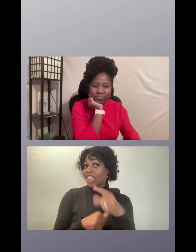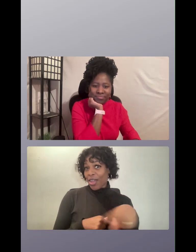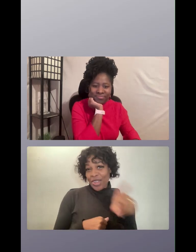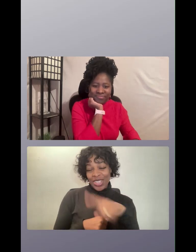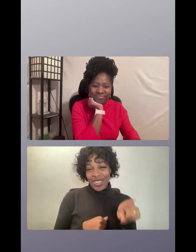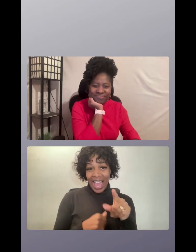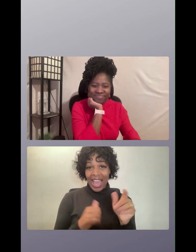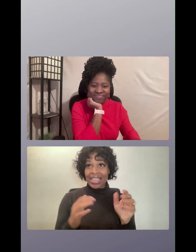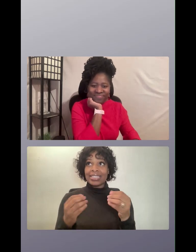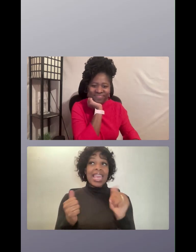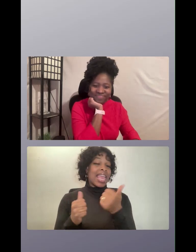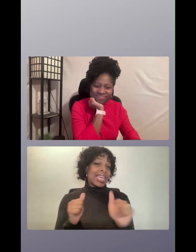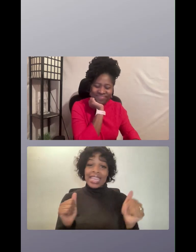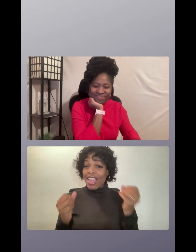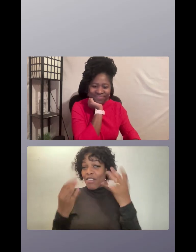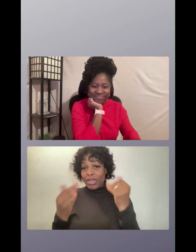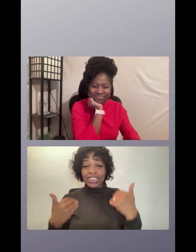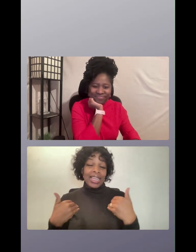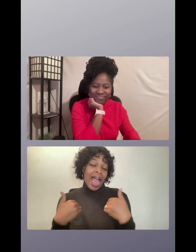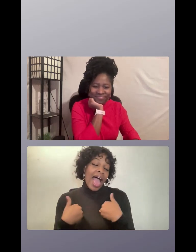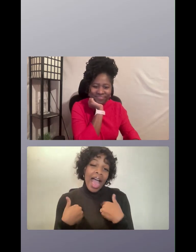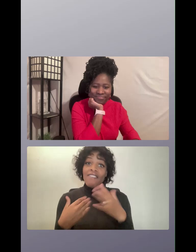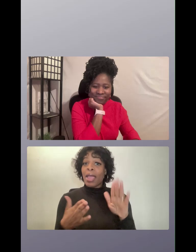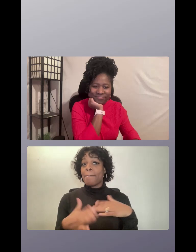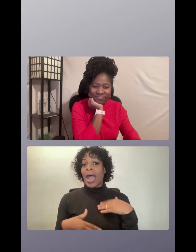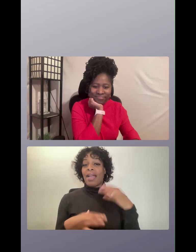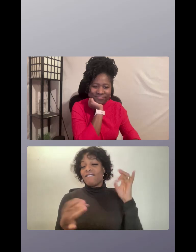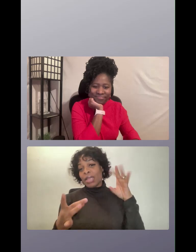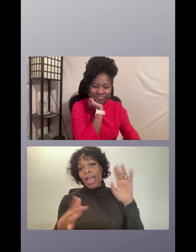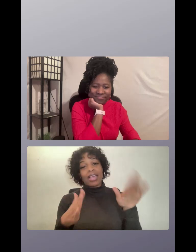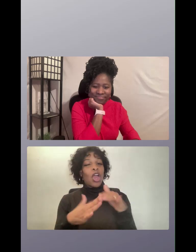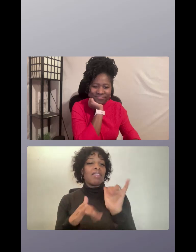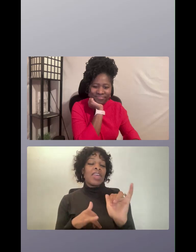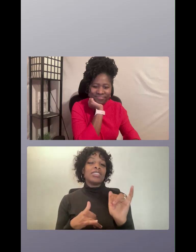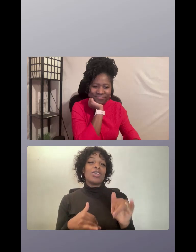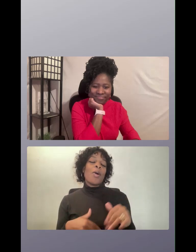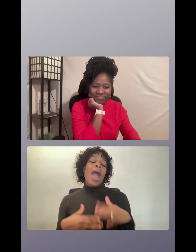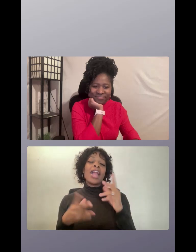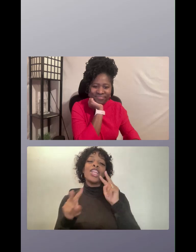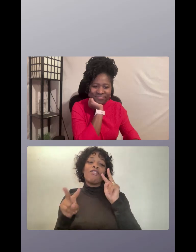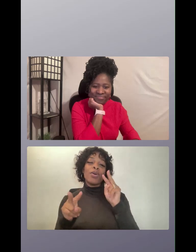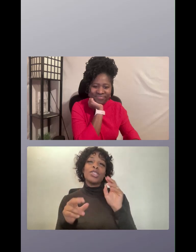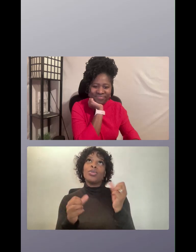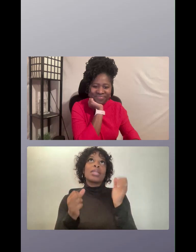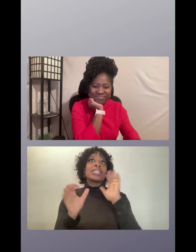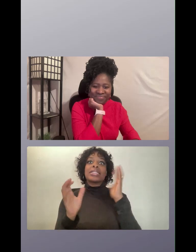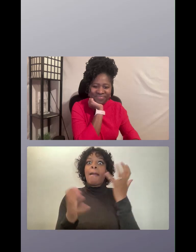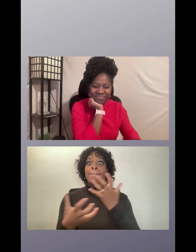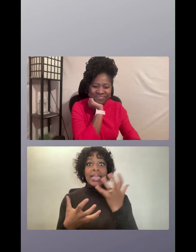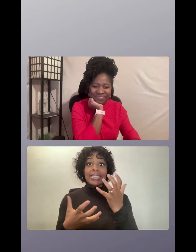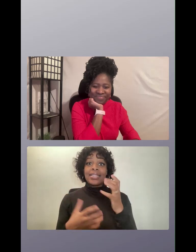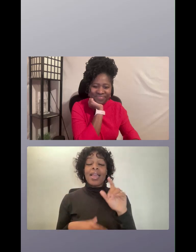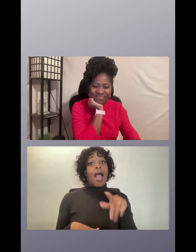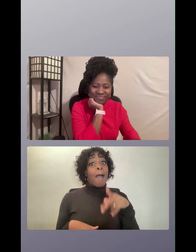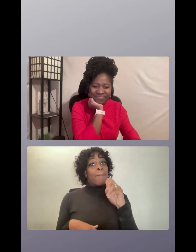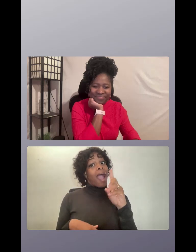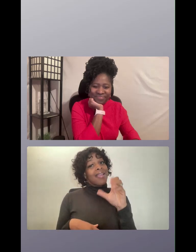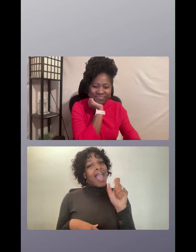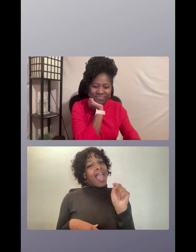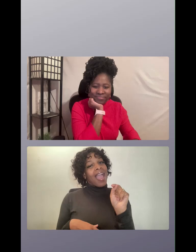excited to share with you guys any information that I have and my feedback and all of that. So I look forward to this